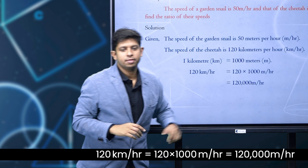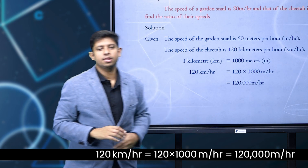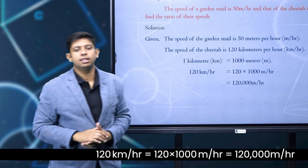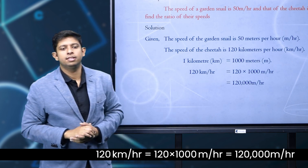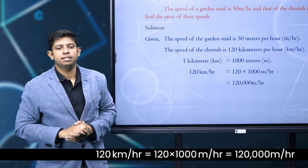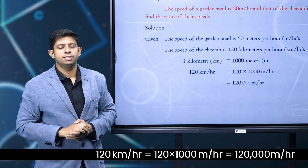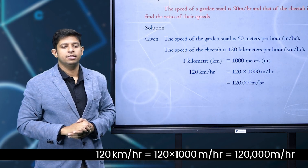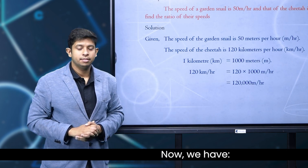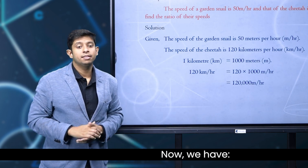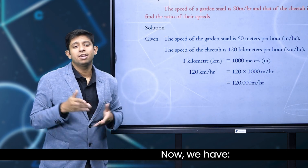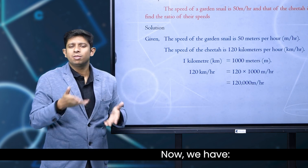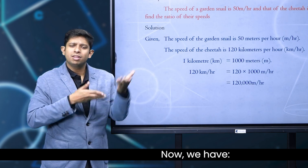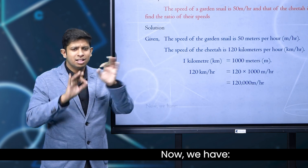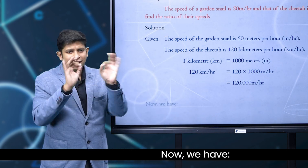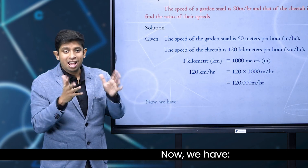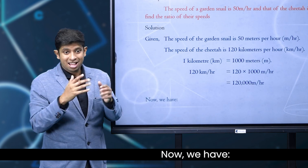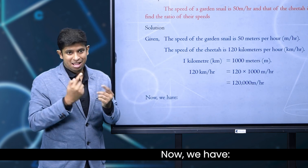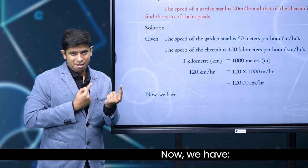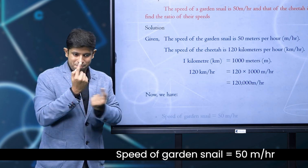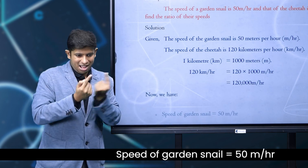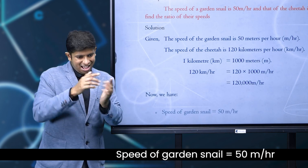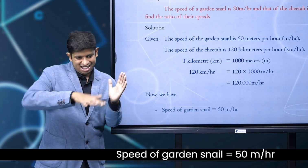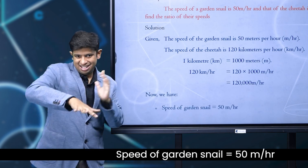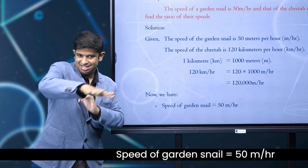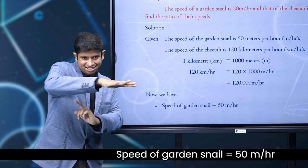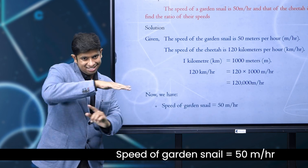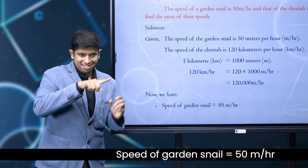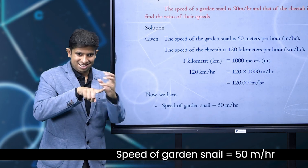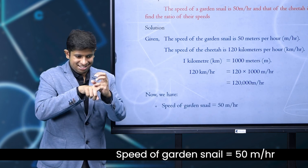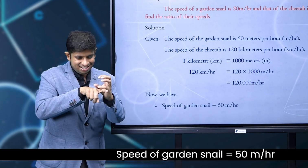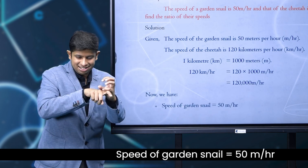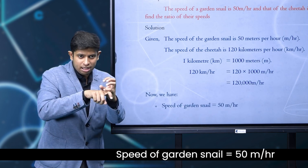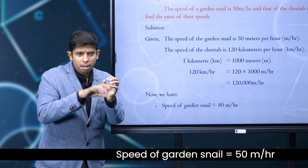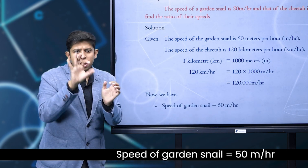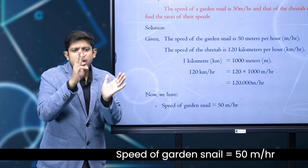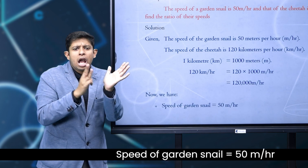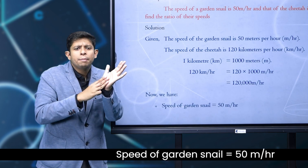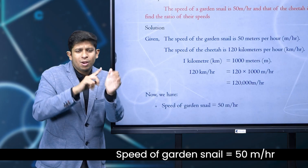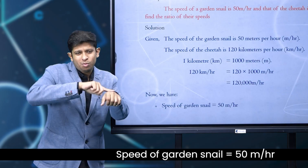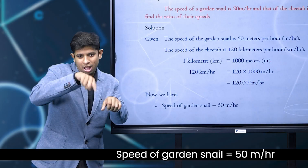hour. Now we have speed of garden snail equals to 50 meter per hour.